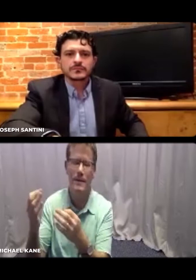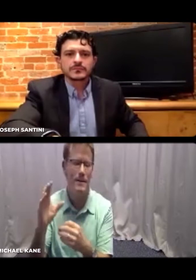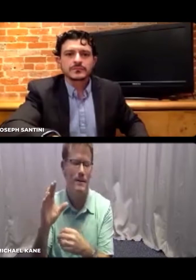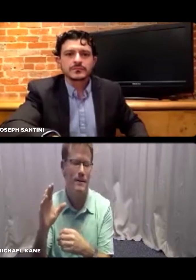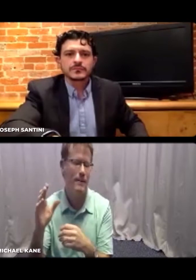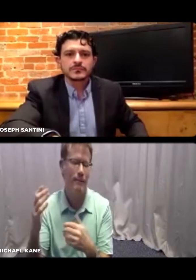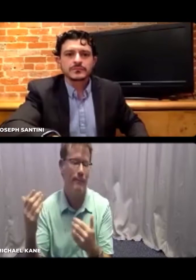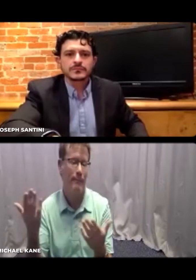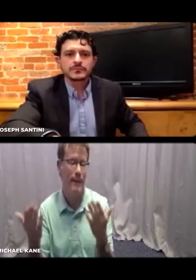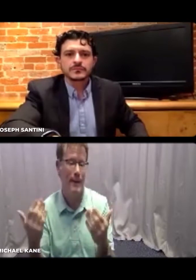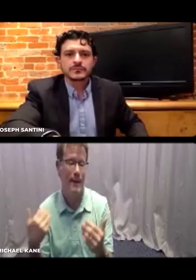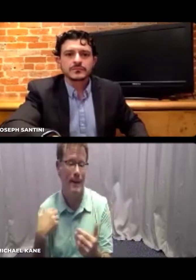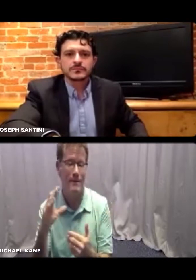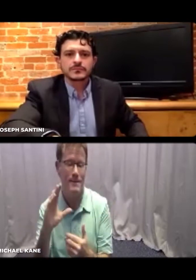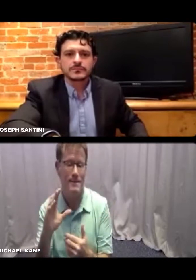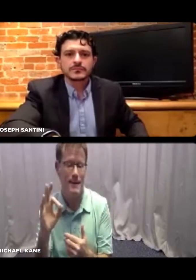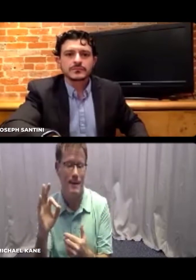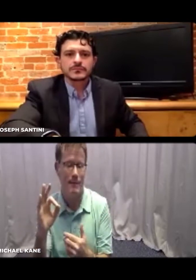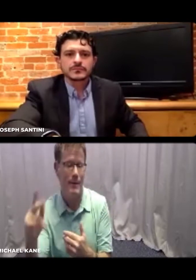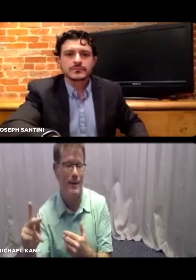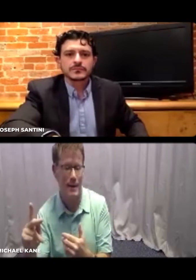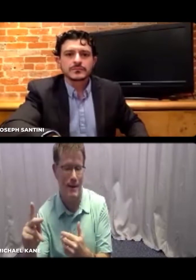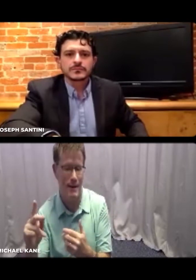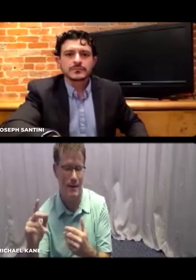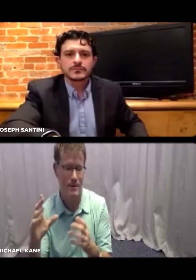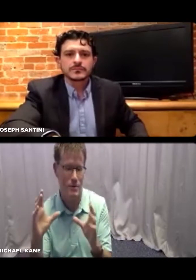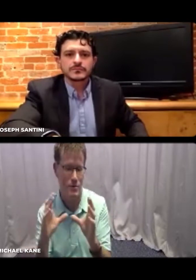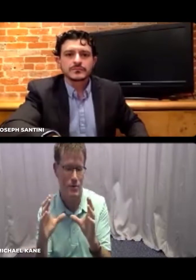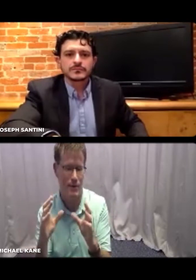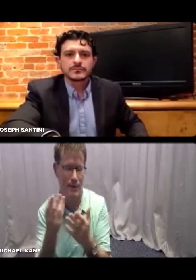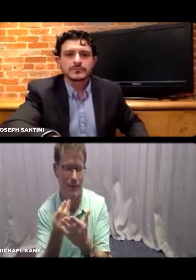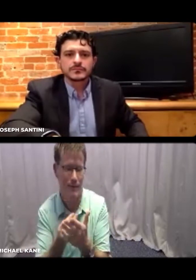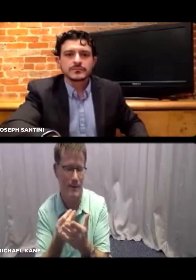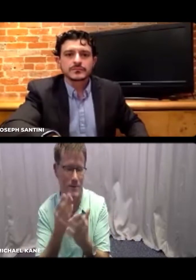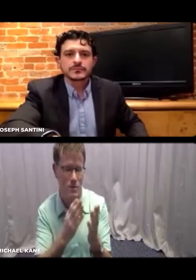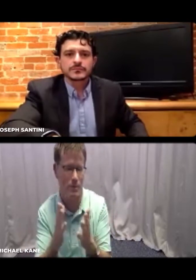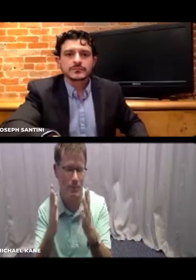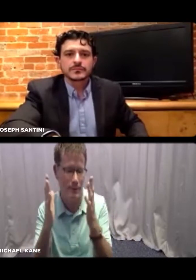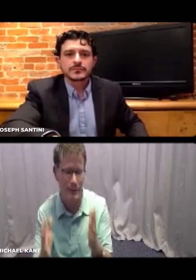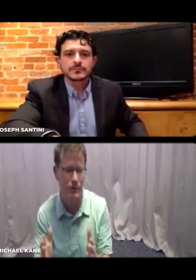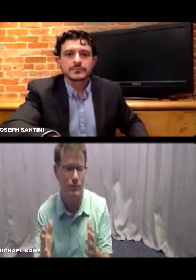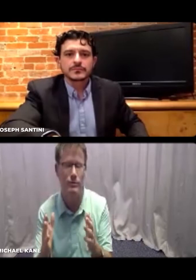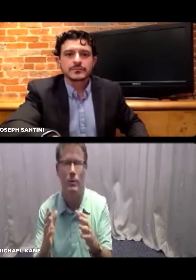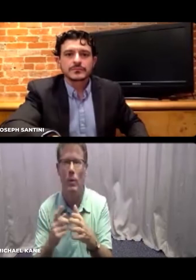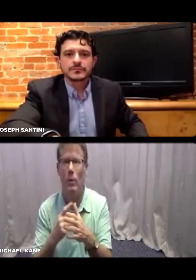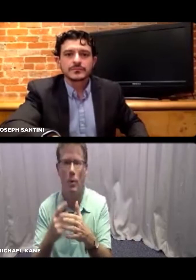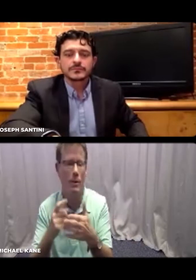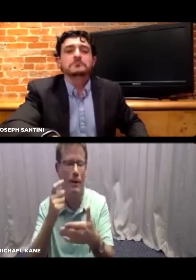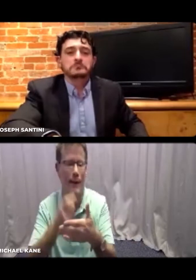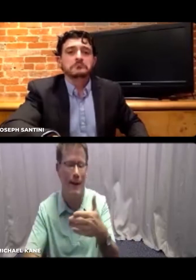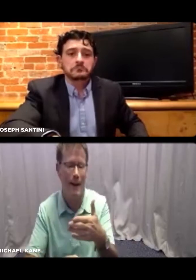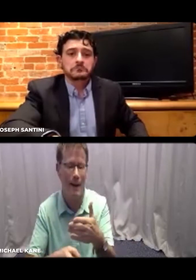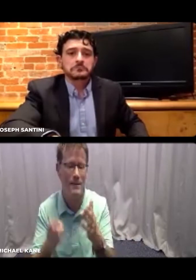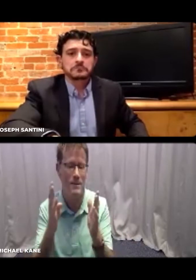family may have a CPA, certified, or CFA,